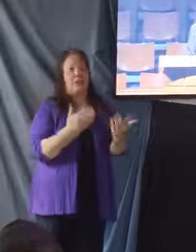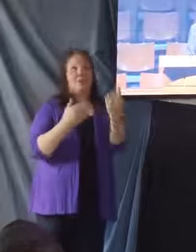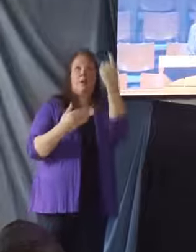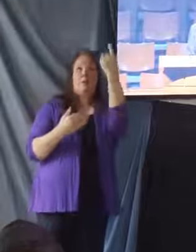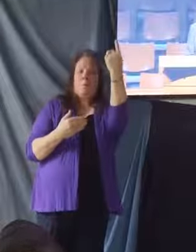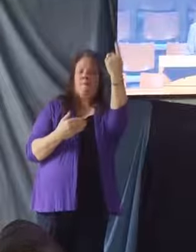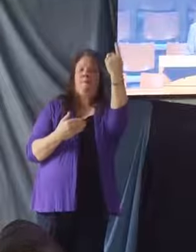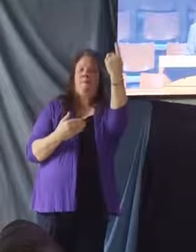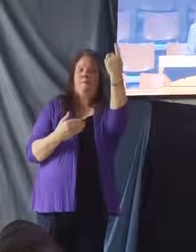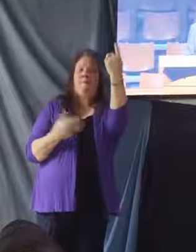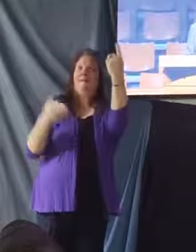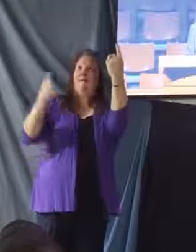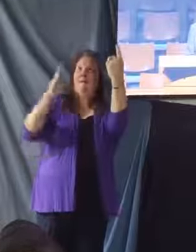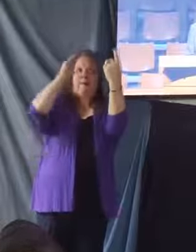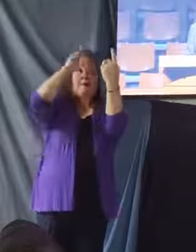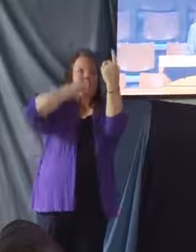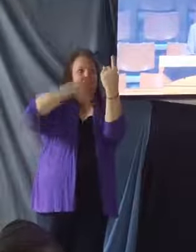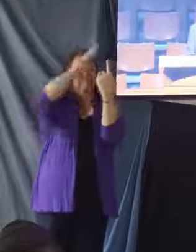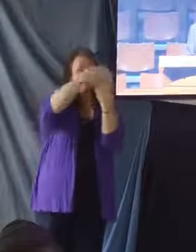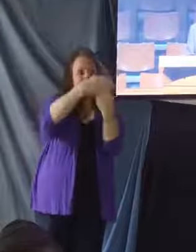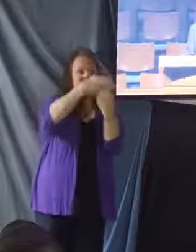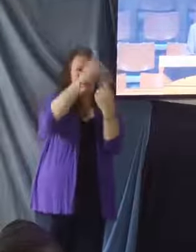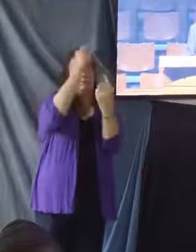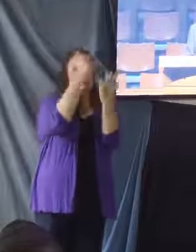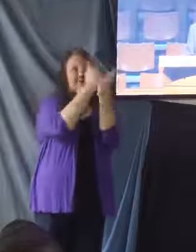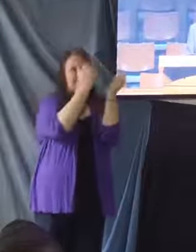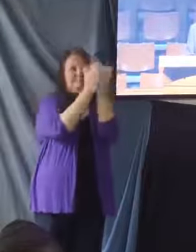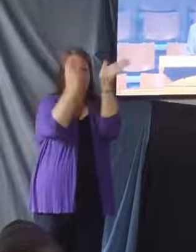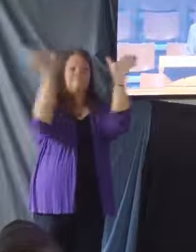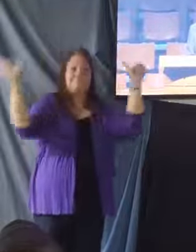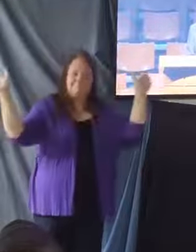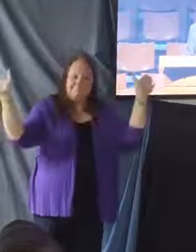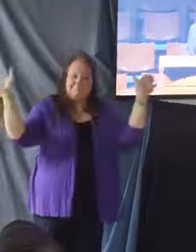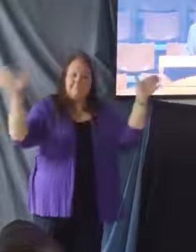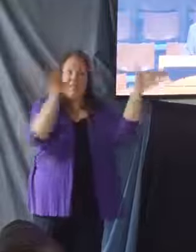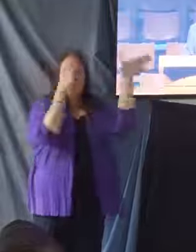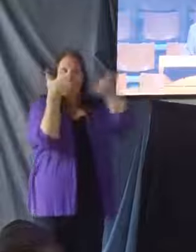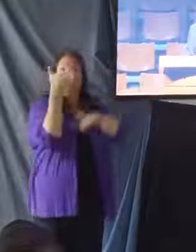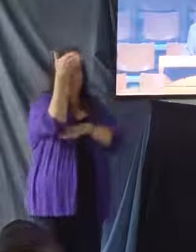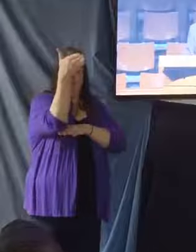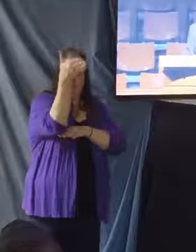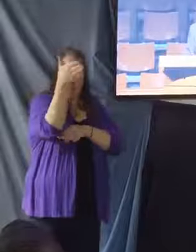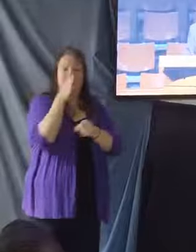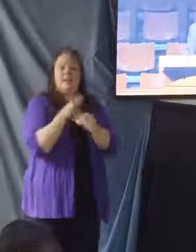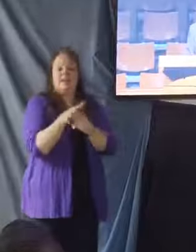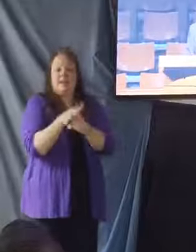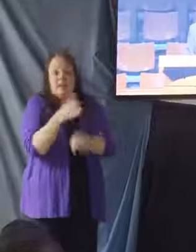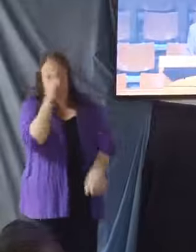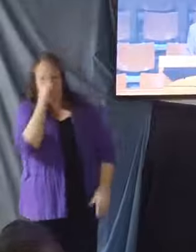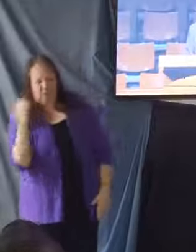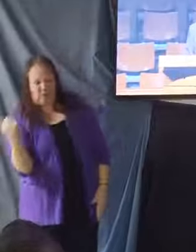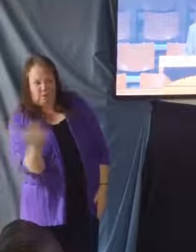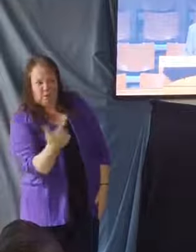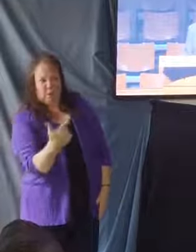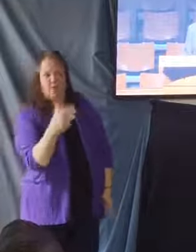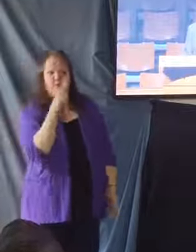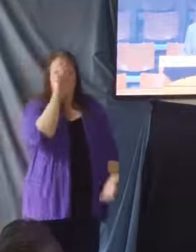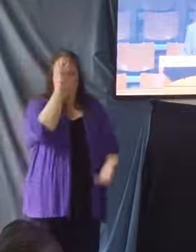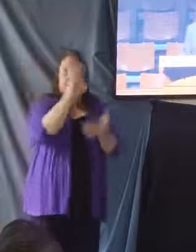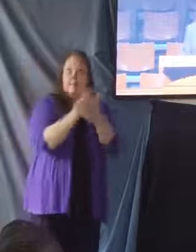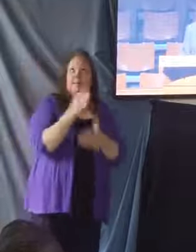one God-man dying on the cross is sufficient for all who believe